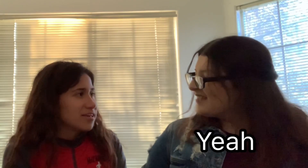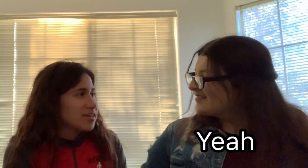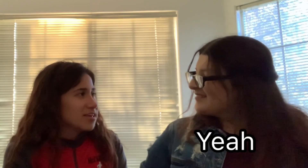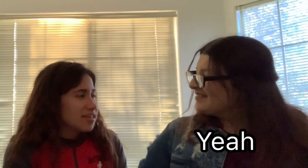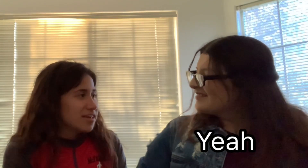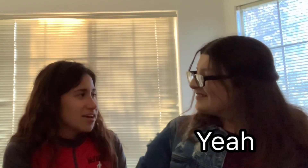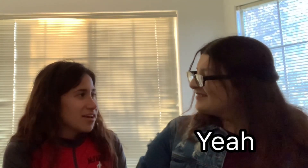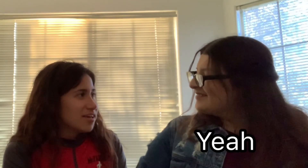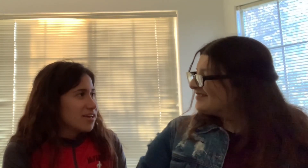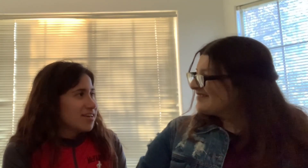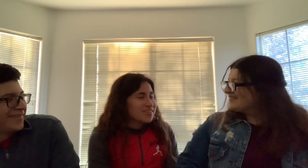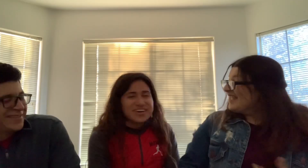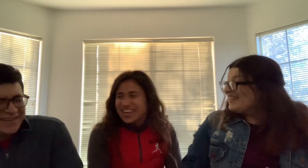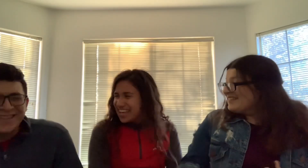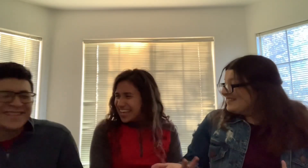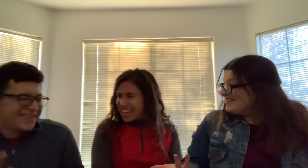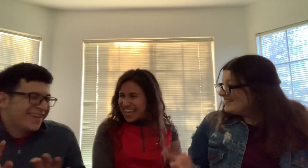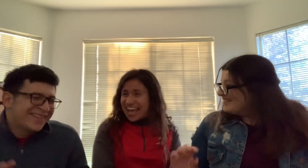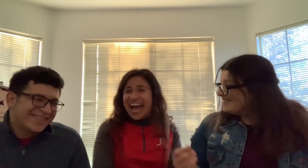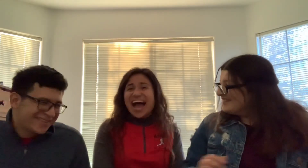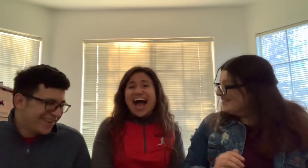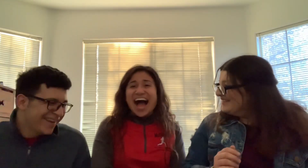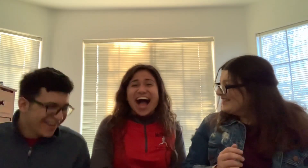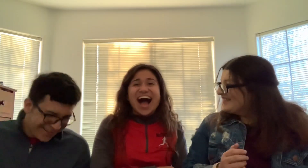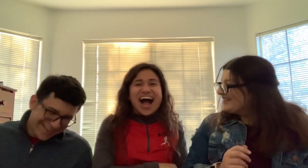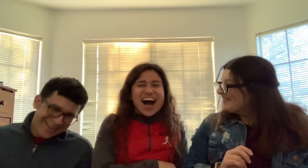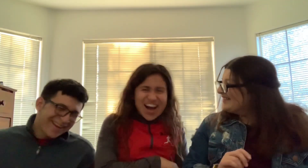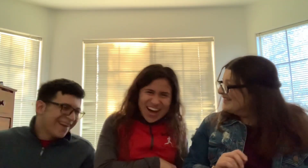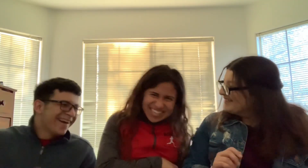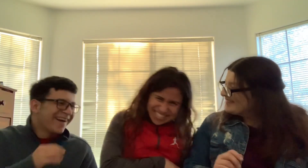What a wonderful. That's it.